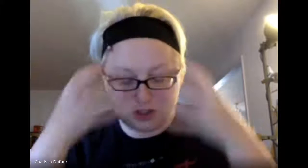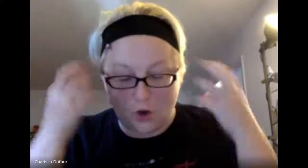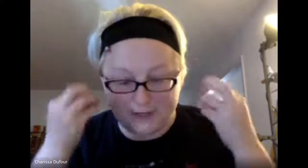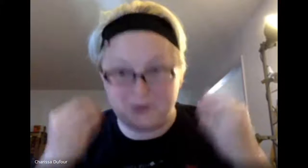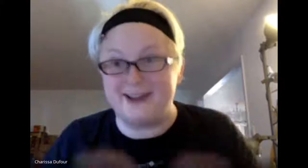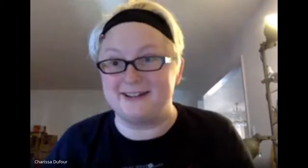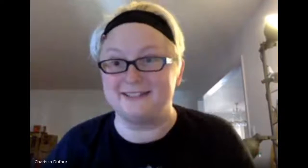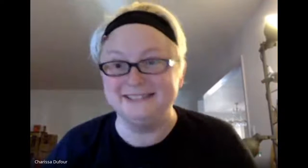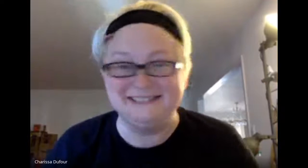ingrained.